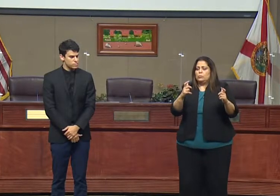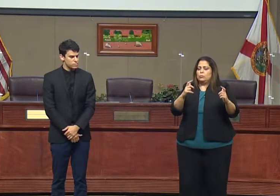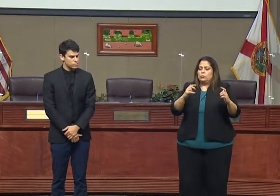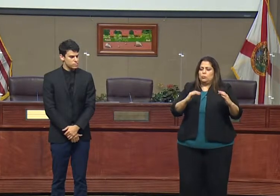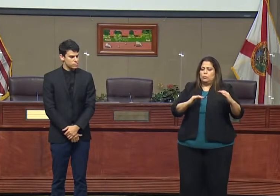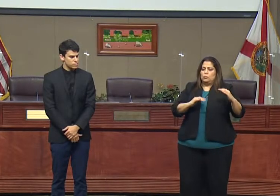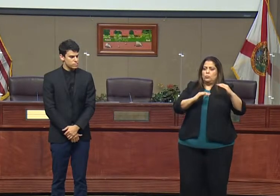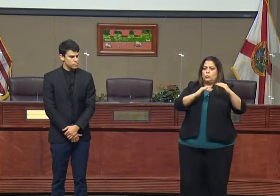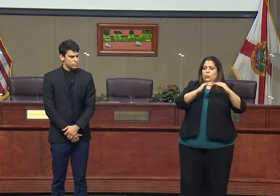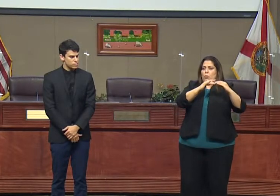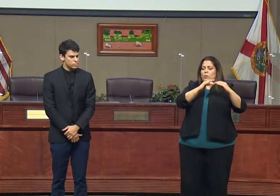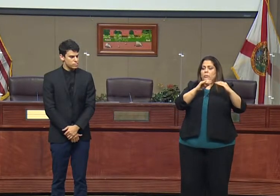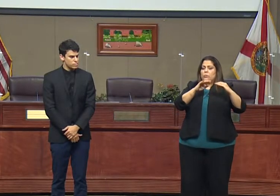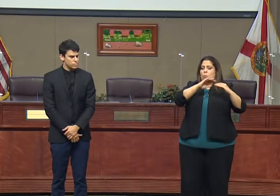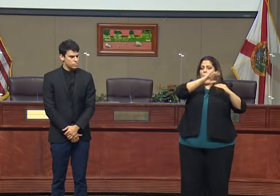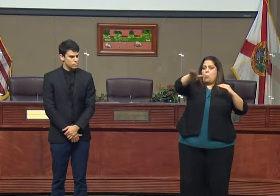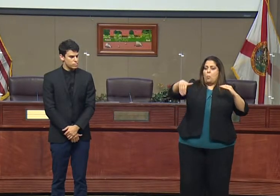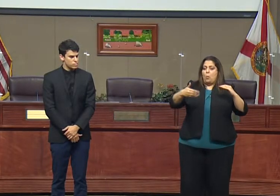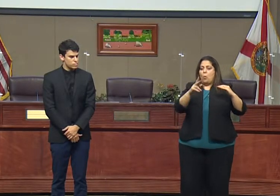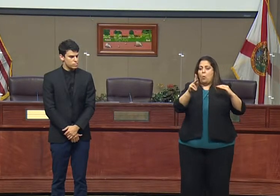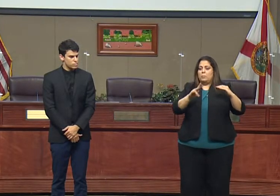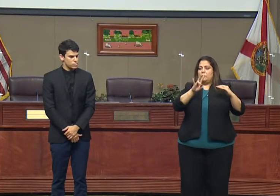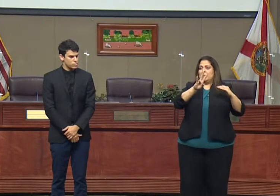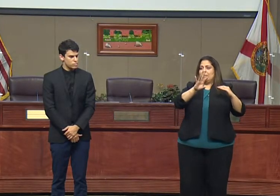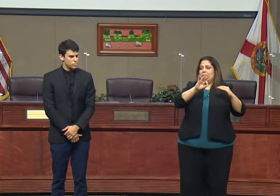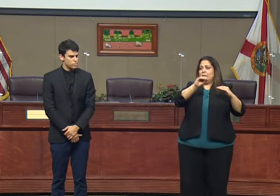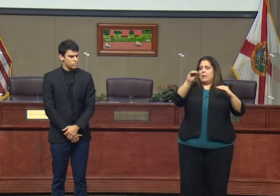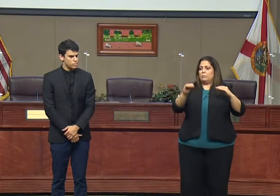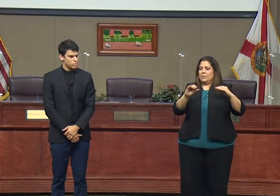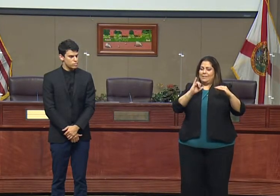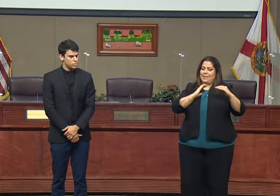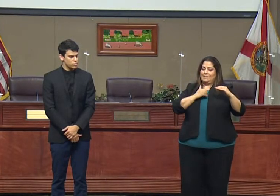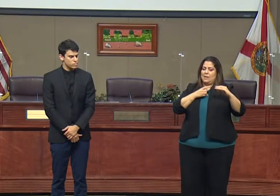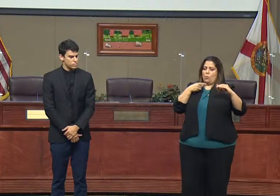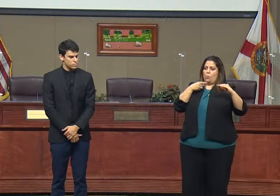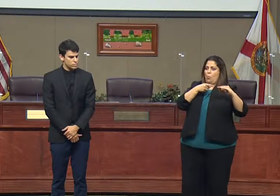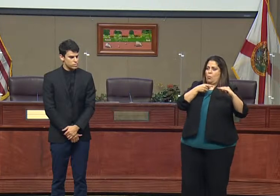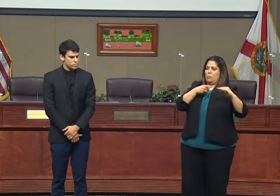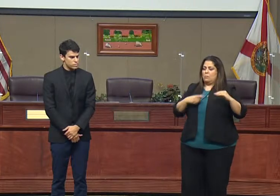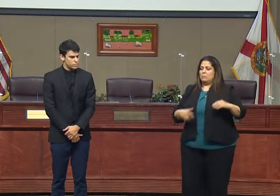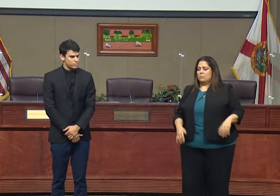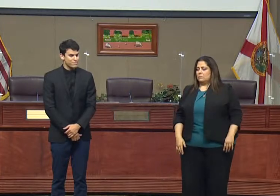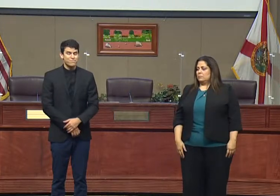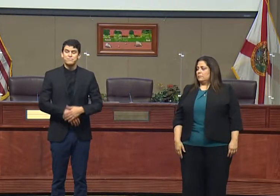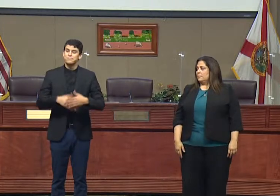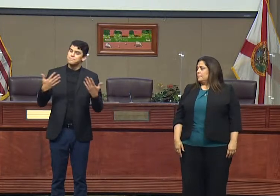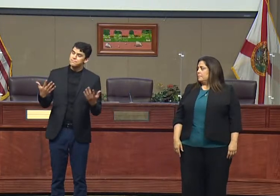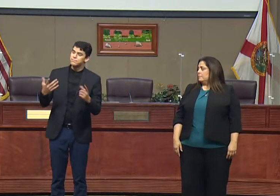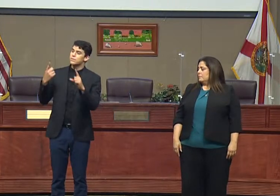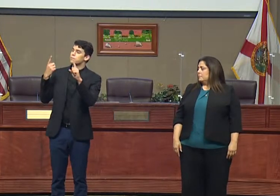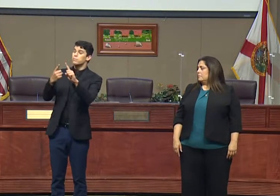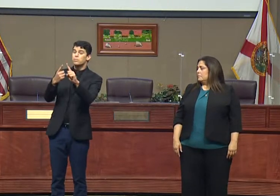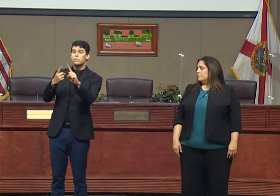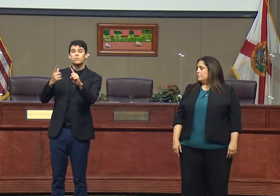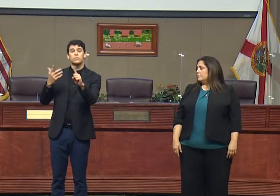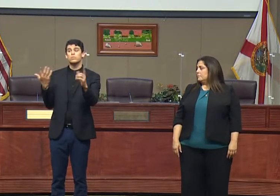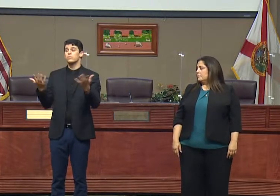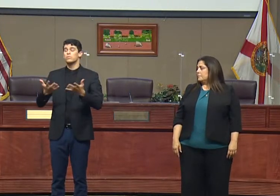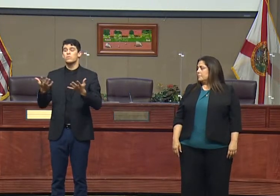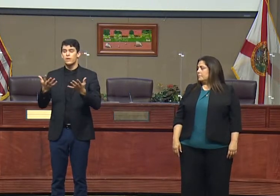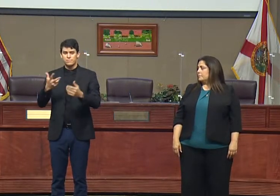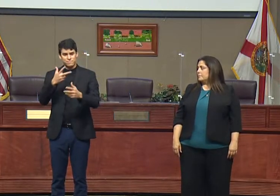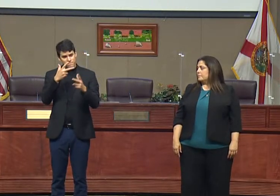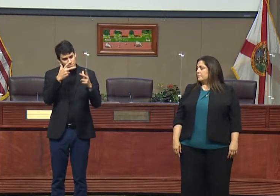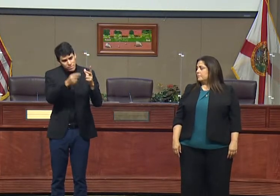of 79% or so of our population. Al final del día, nuestra meta final es vacunar y llegar